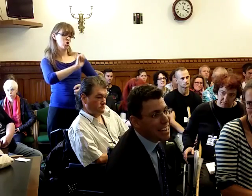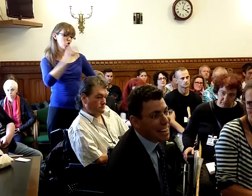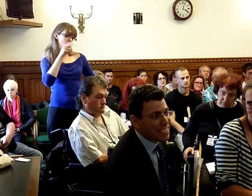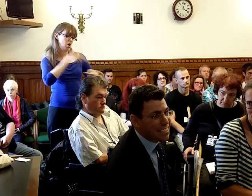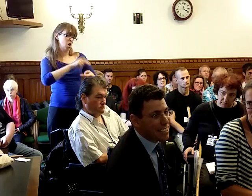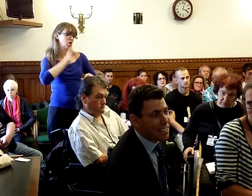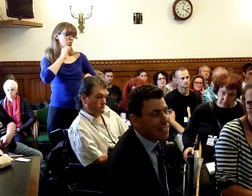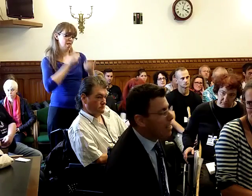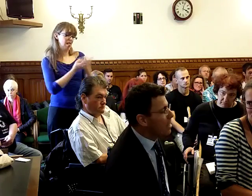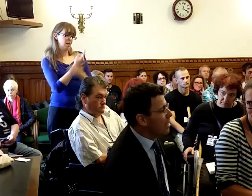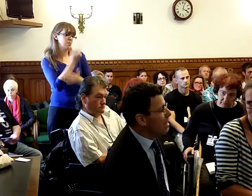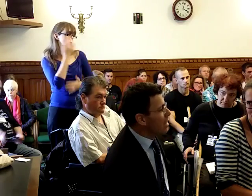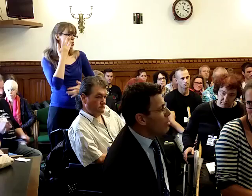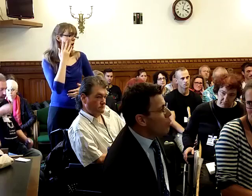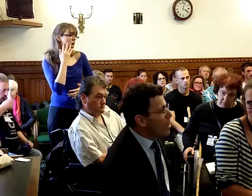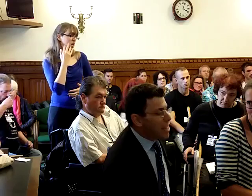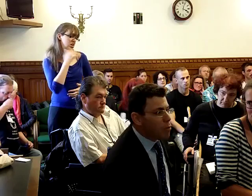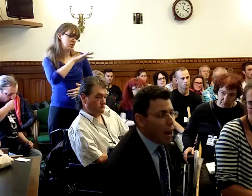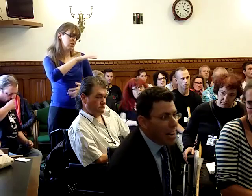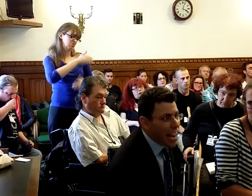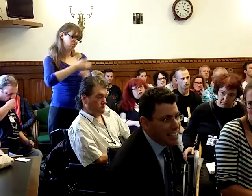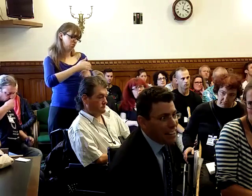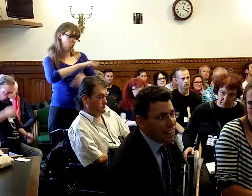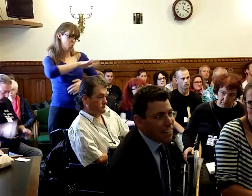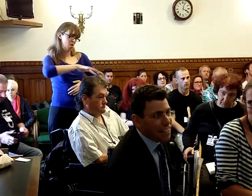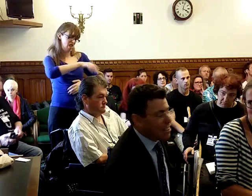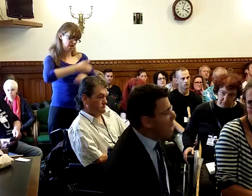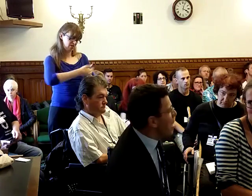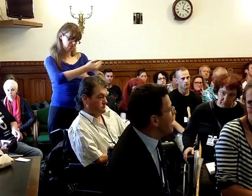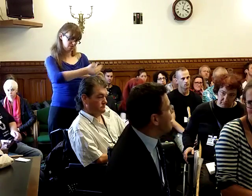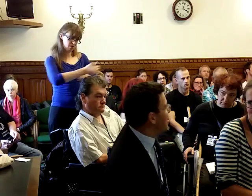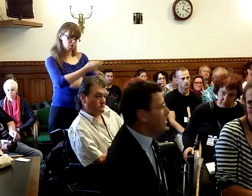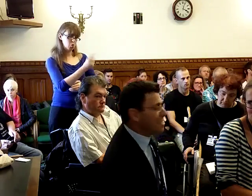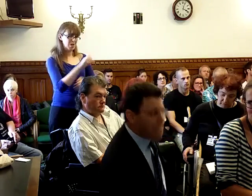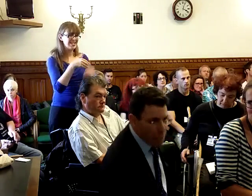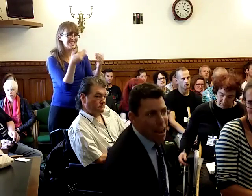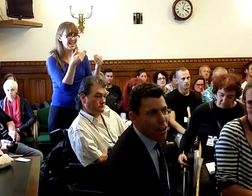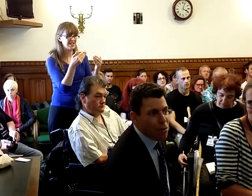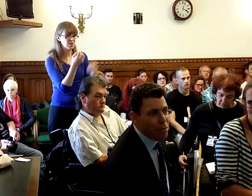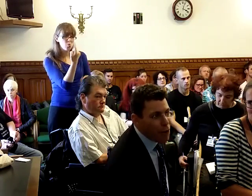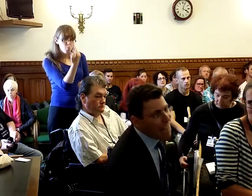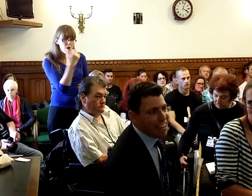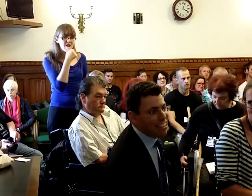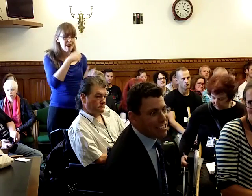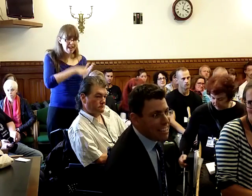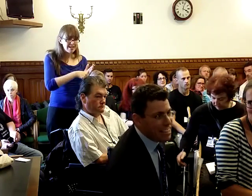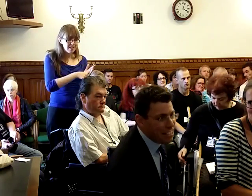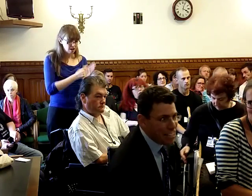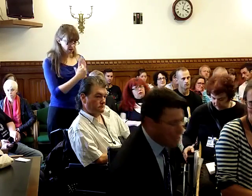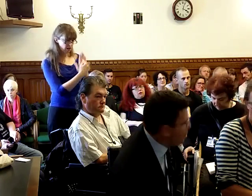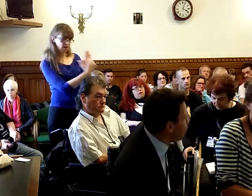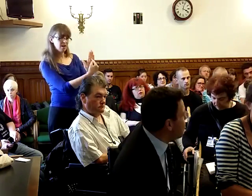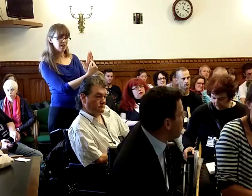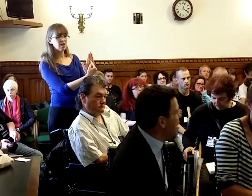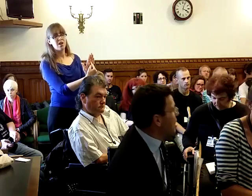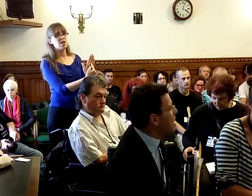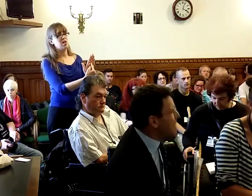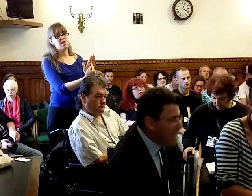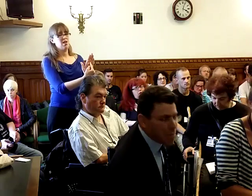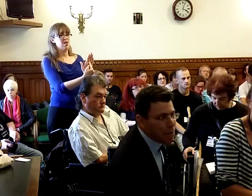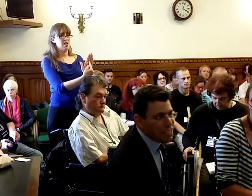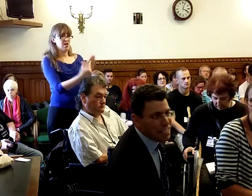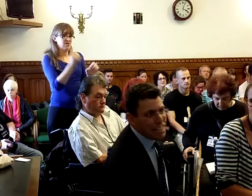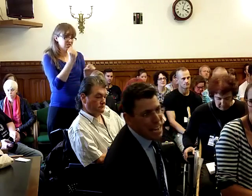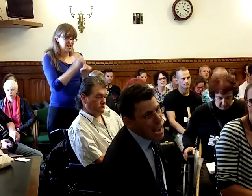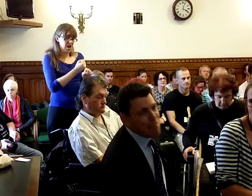within 20 days. Within one letter, they managed to somehow, miraculously, do